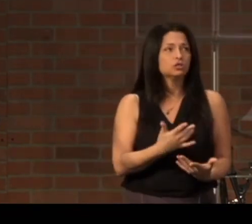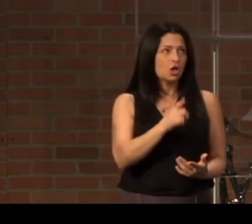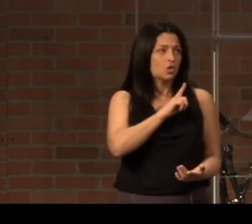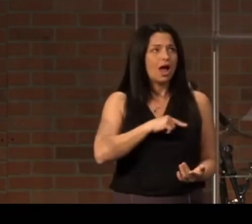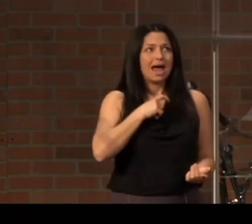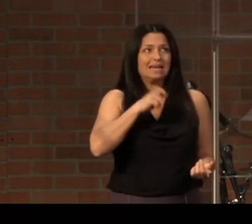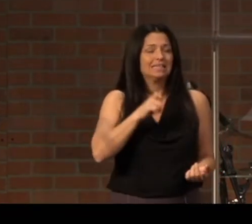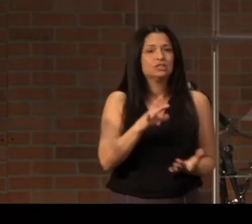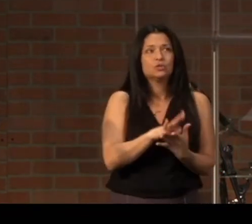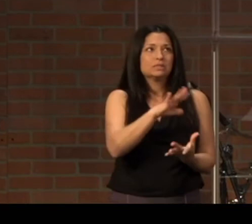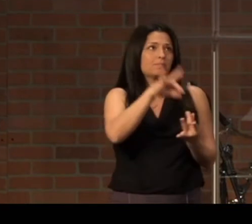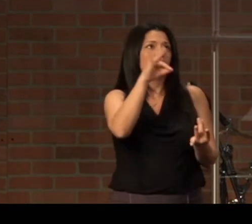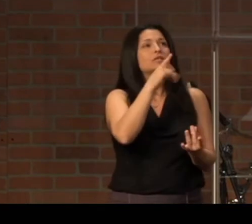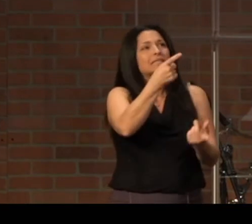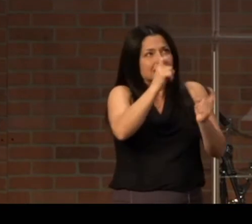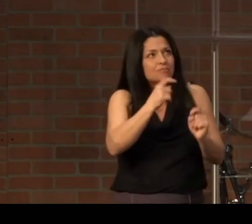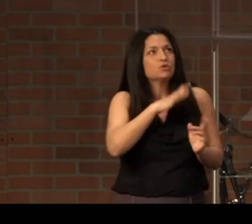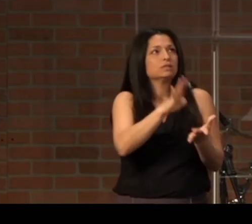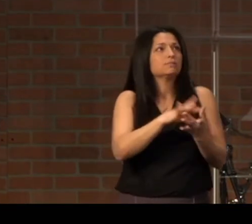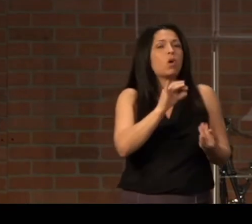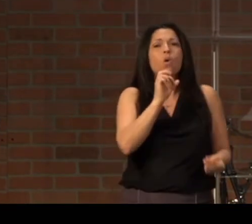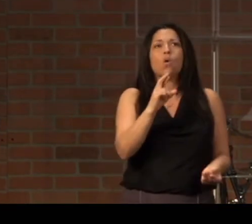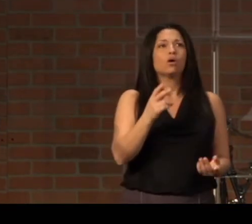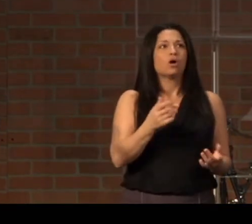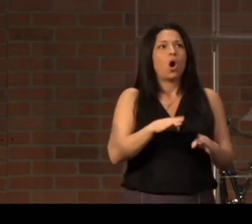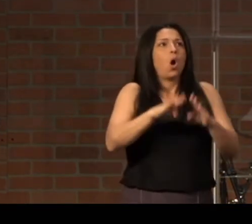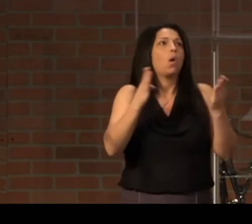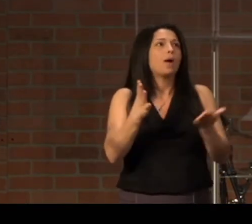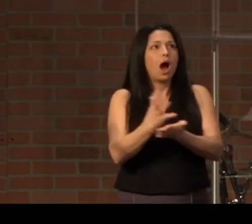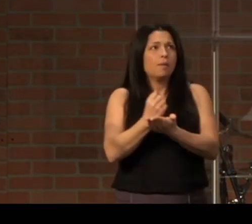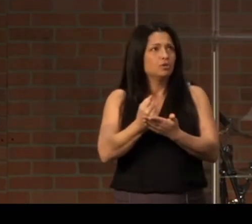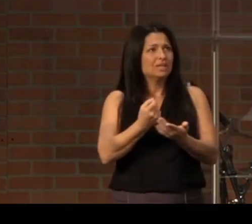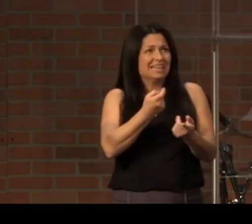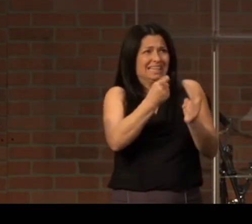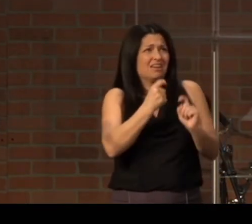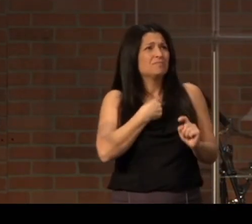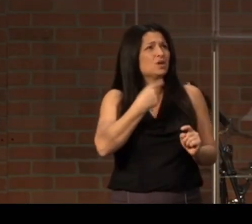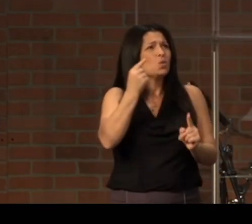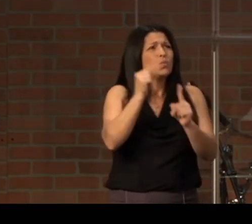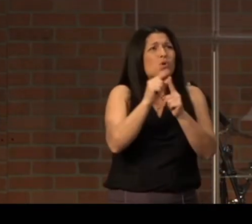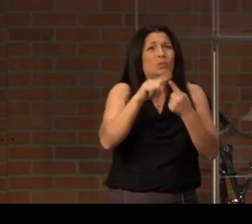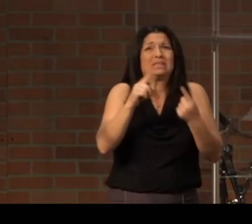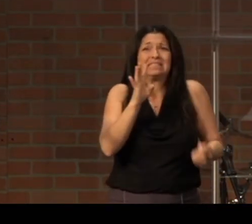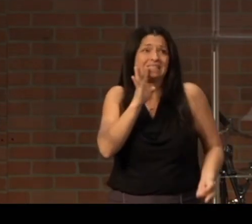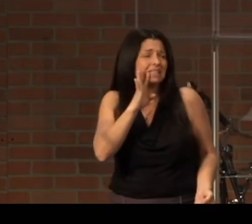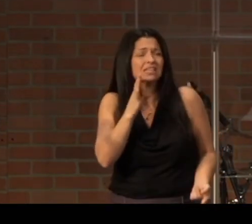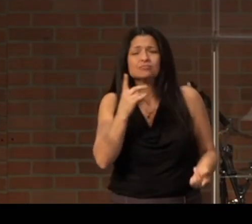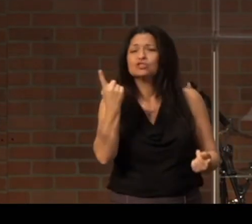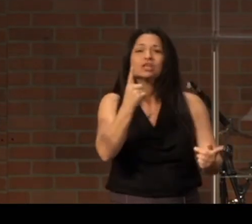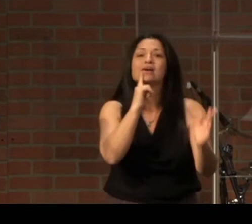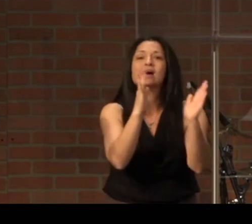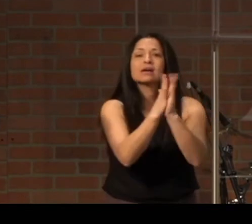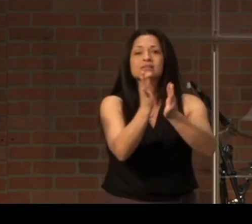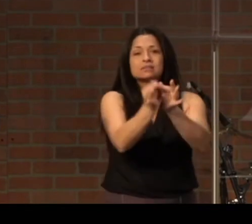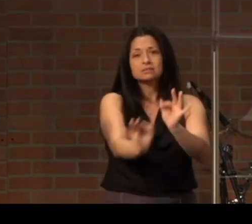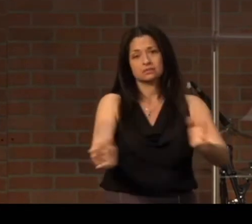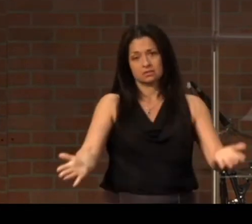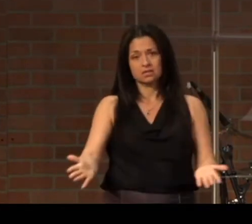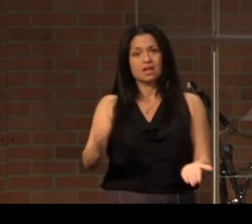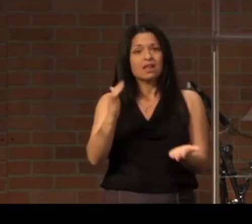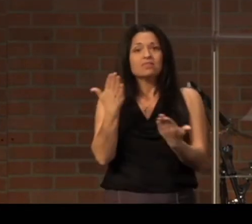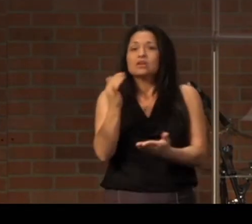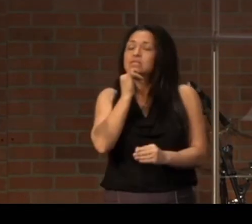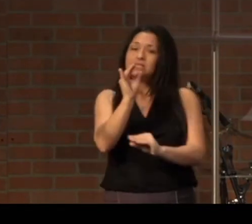Lord, open up an opportunity. Lord, give me the words to say. He says, whatever you need to carry out the mission, just ask. There